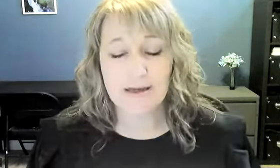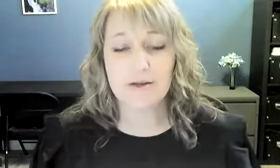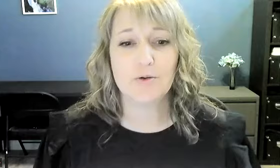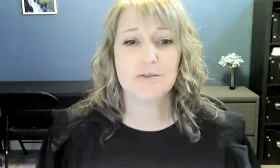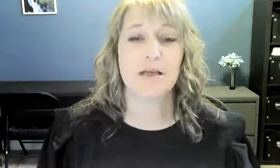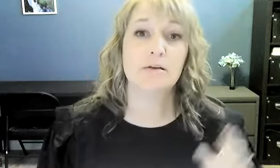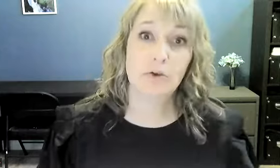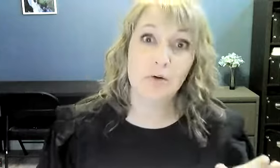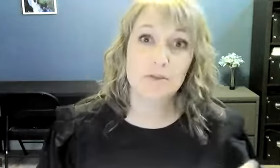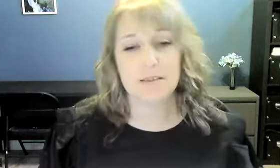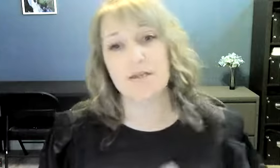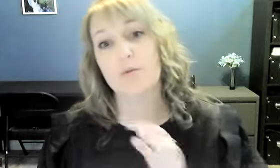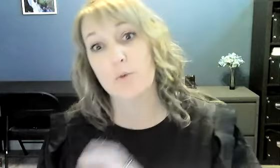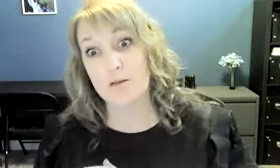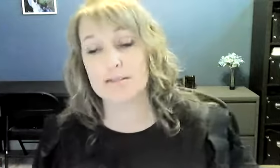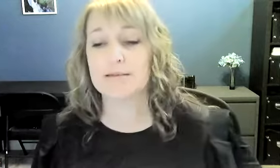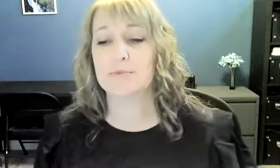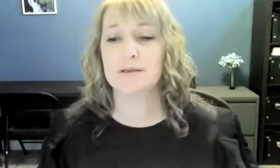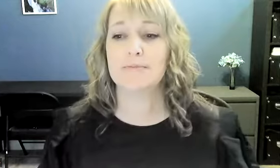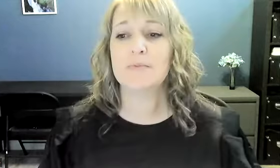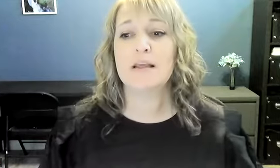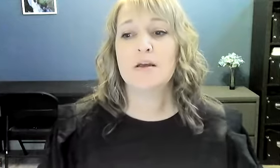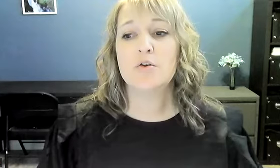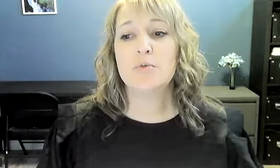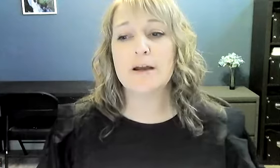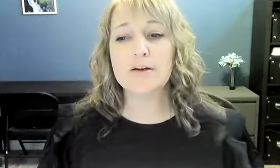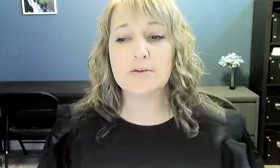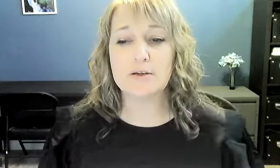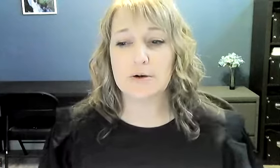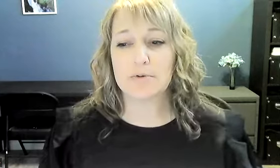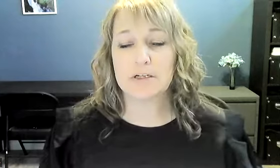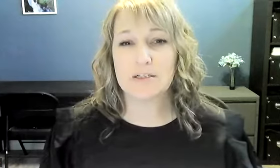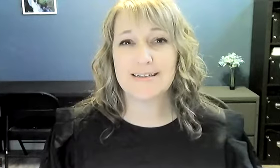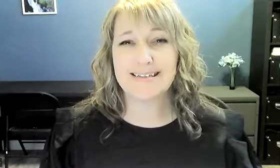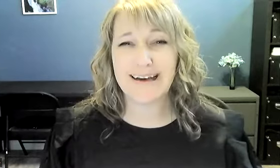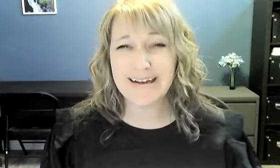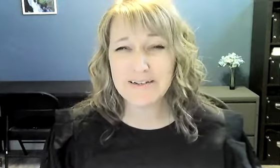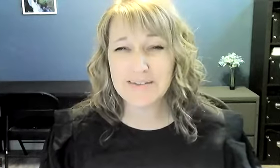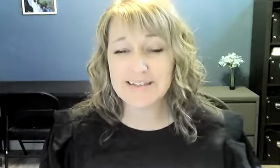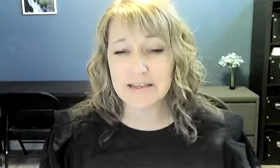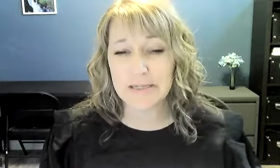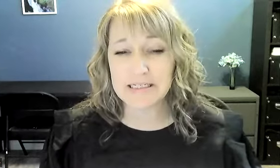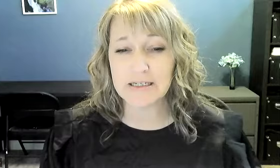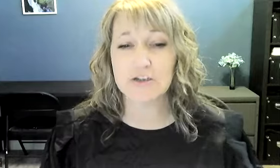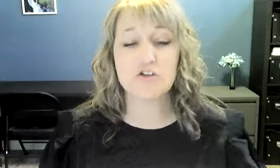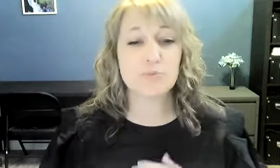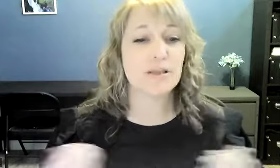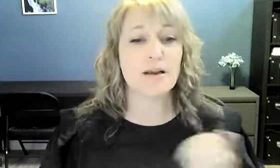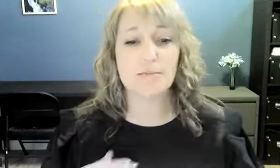You don't sign don't and then want separately. Numerical incorporation is kind of the same idea. You just put the numbers